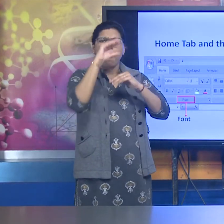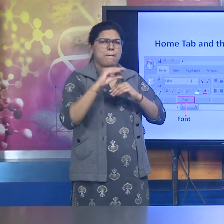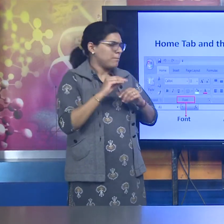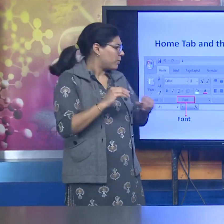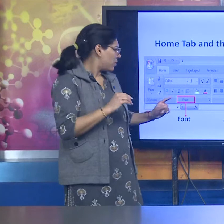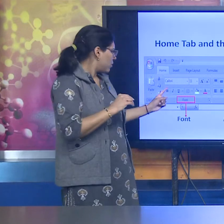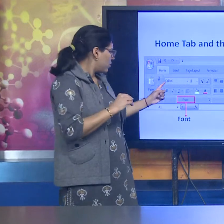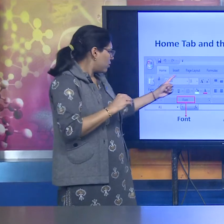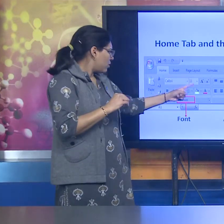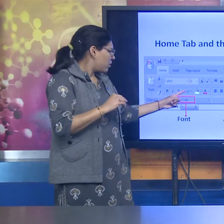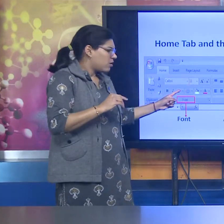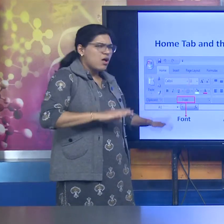worksheet.